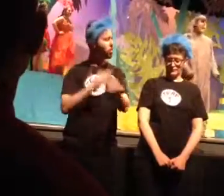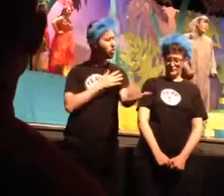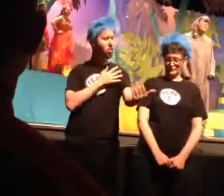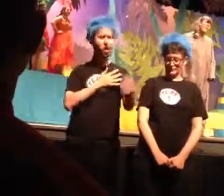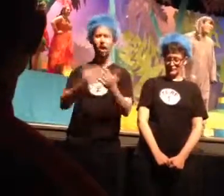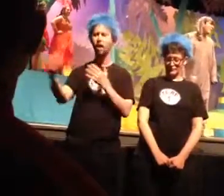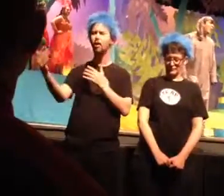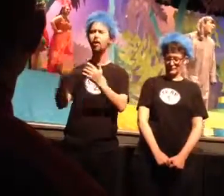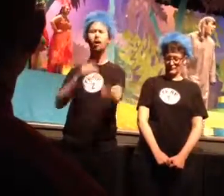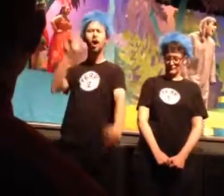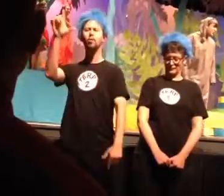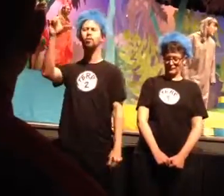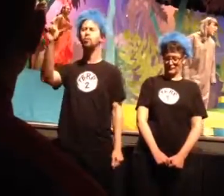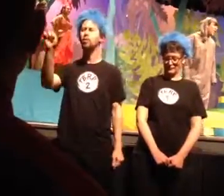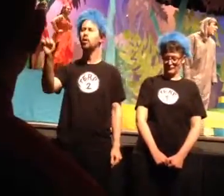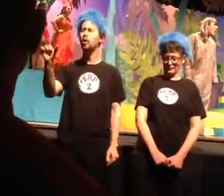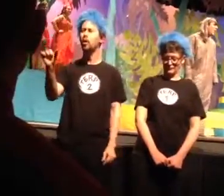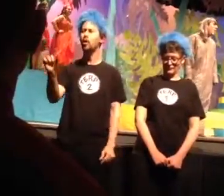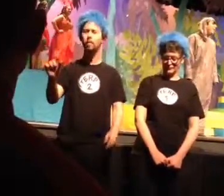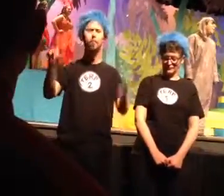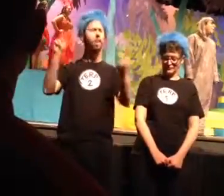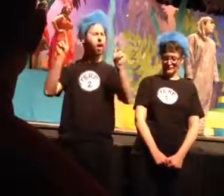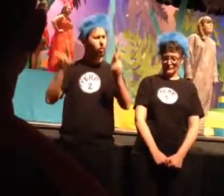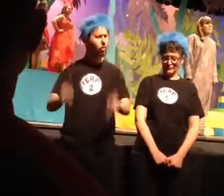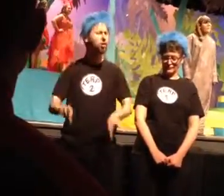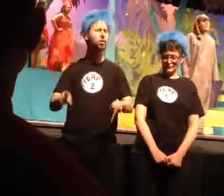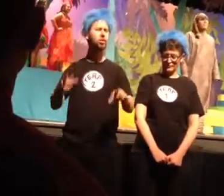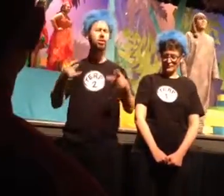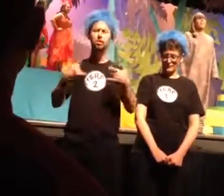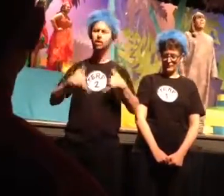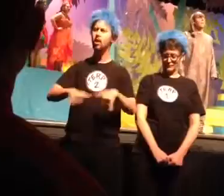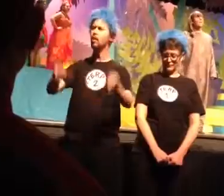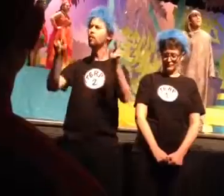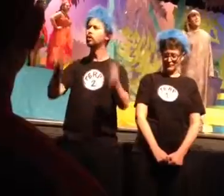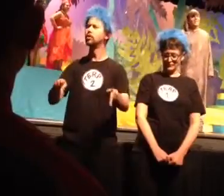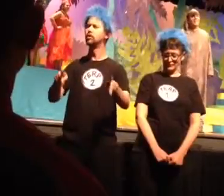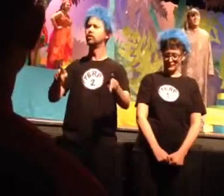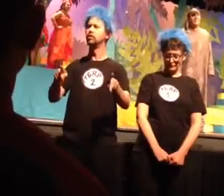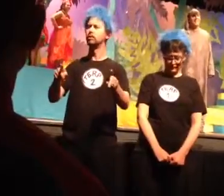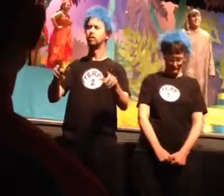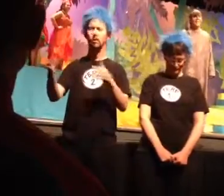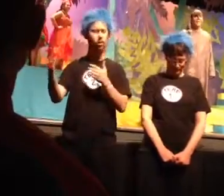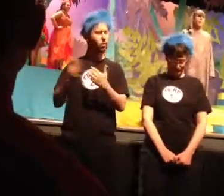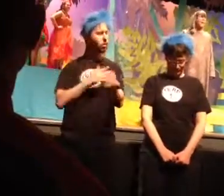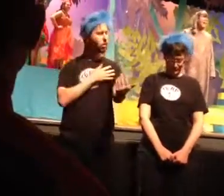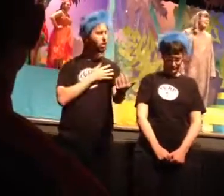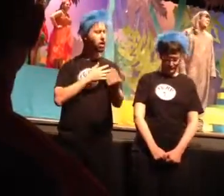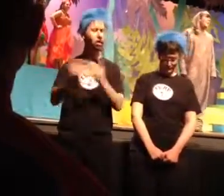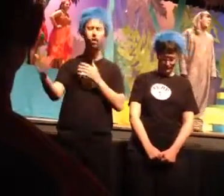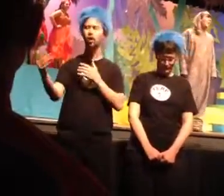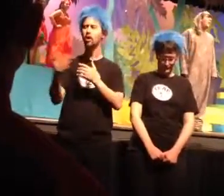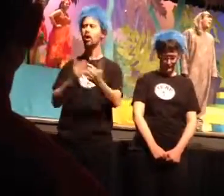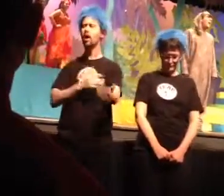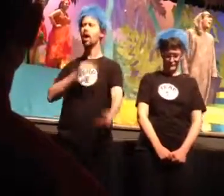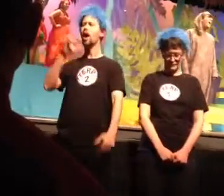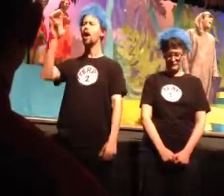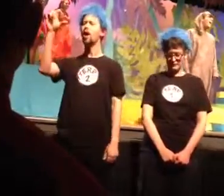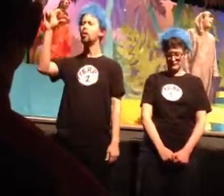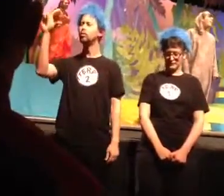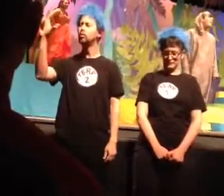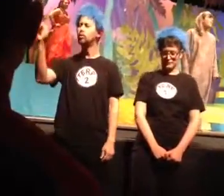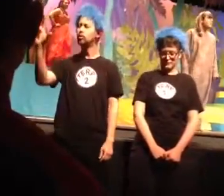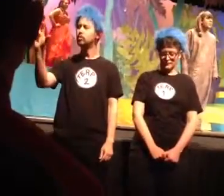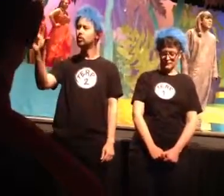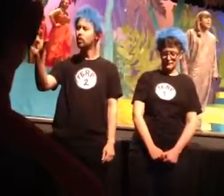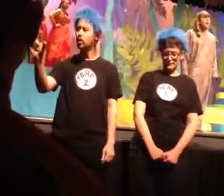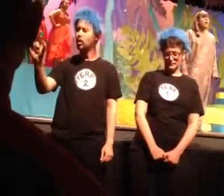No matter how small A person's a person No matter how